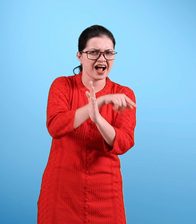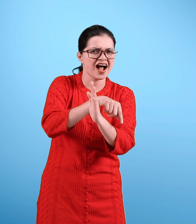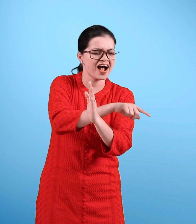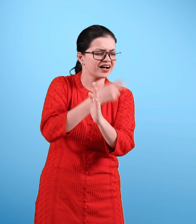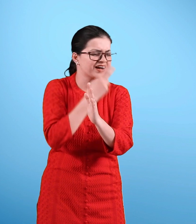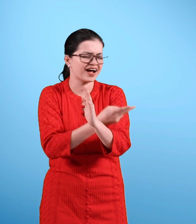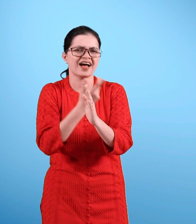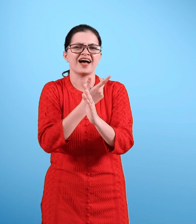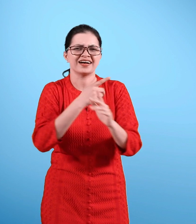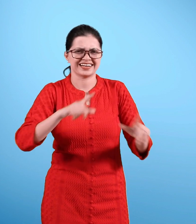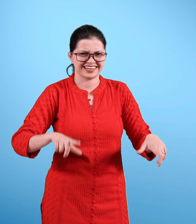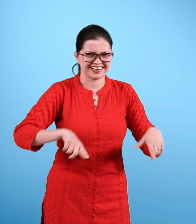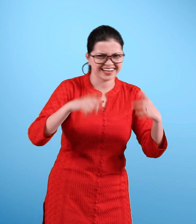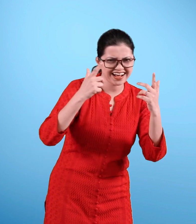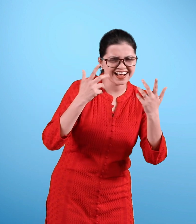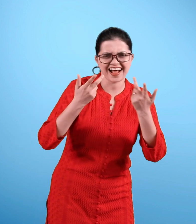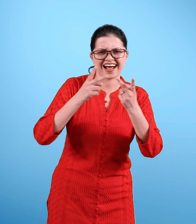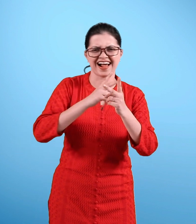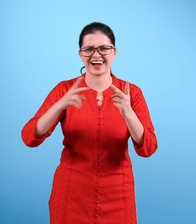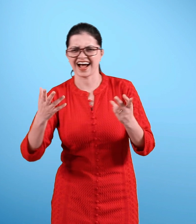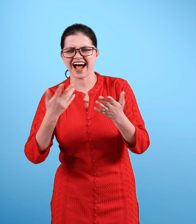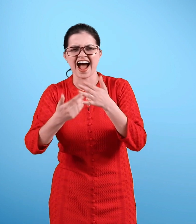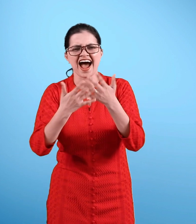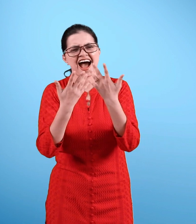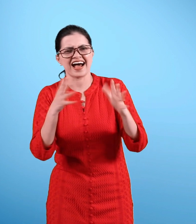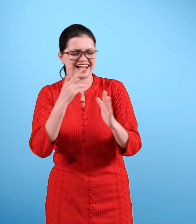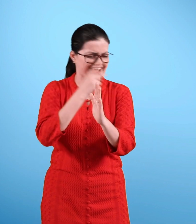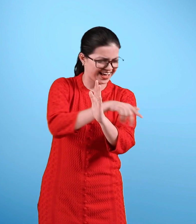Sometimes you can identify the object by looking at its shadow.